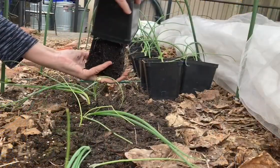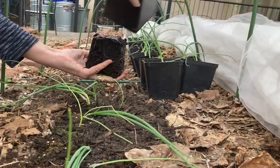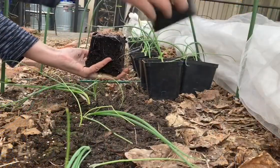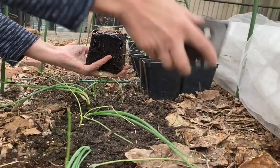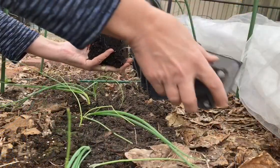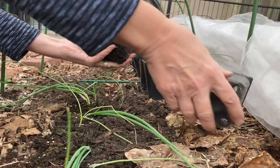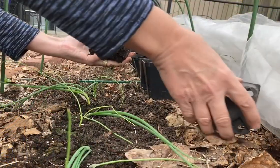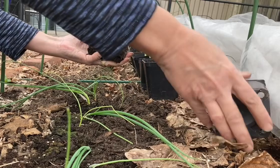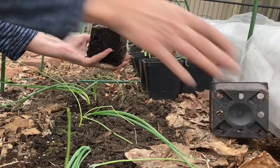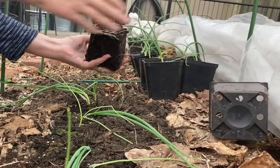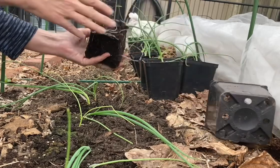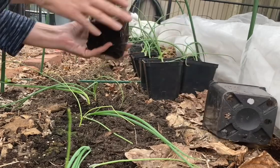onions.